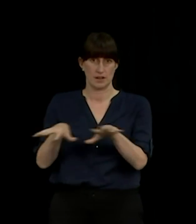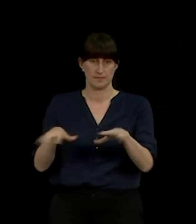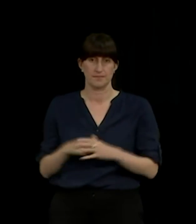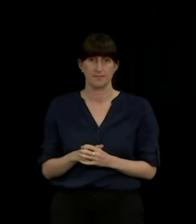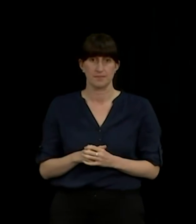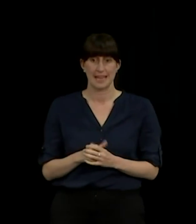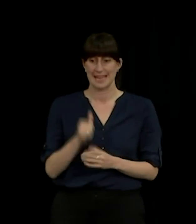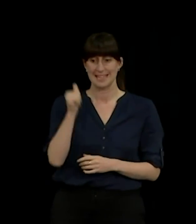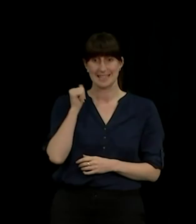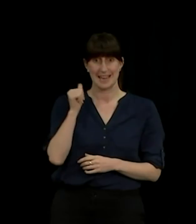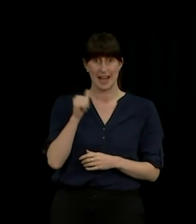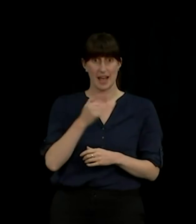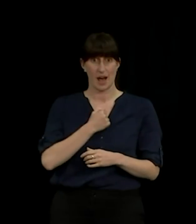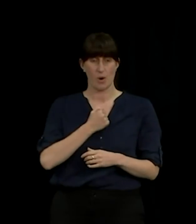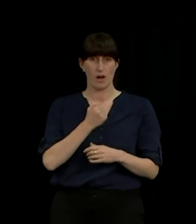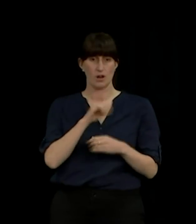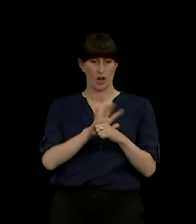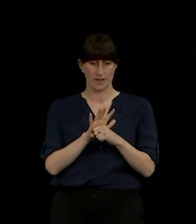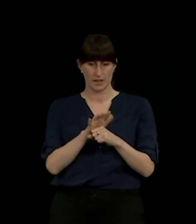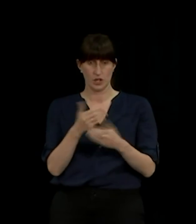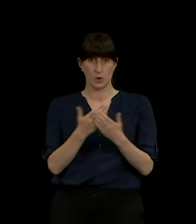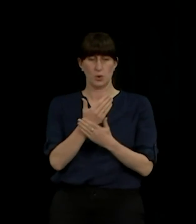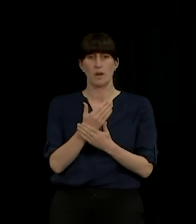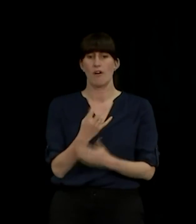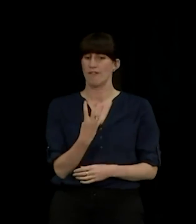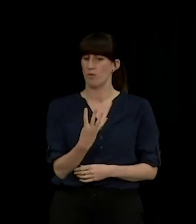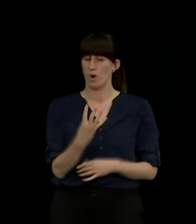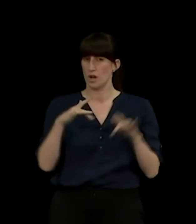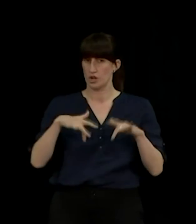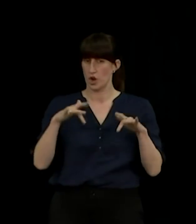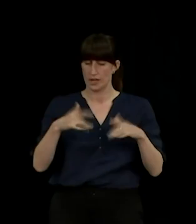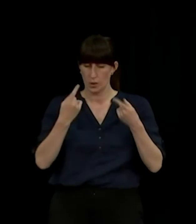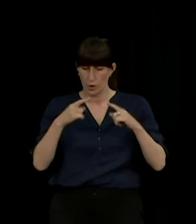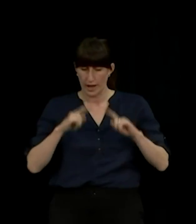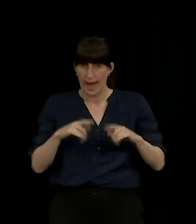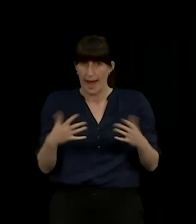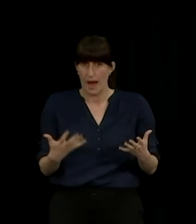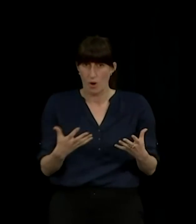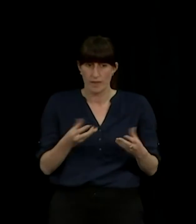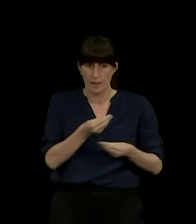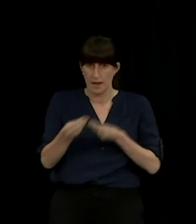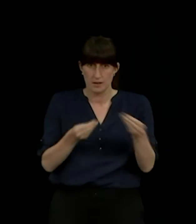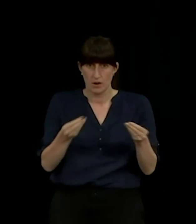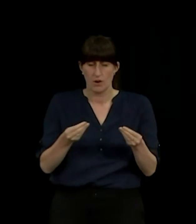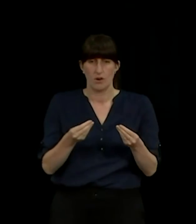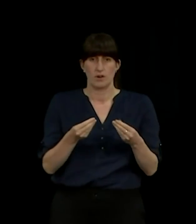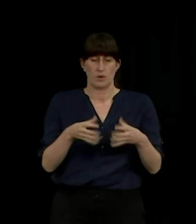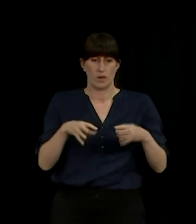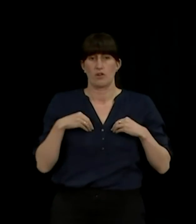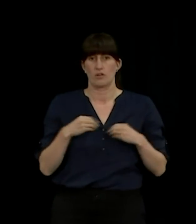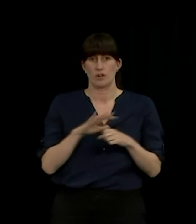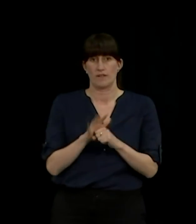reported, just 4 remain unlinked at this point, with investigations ongoing. In the Auckland region, there are now 5